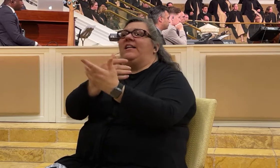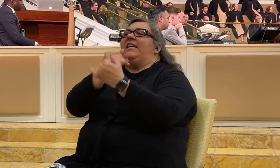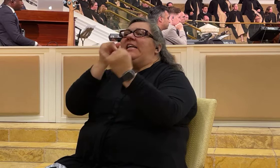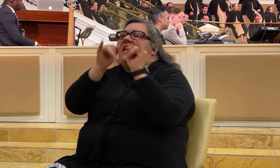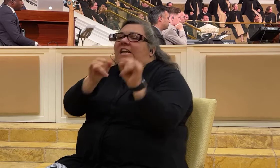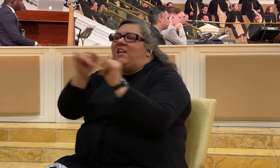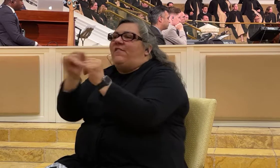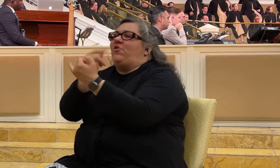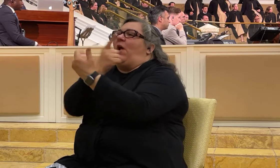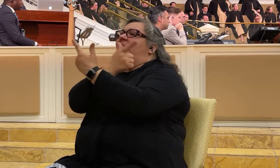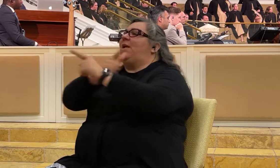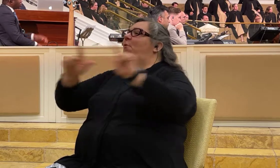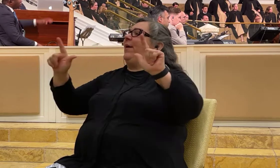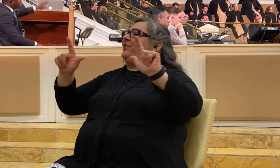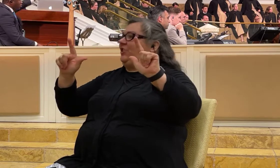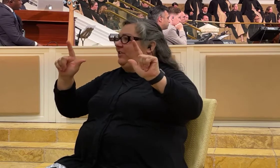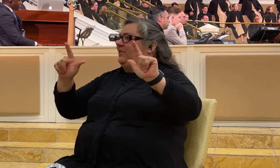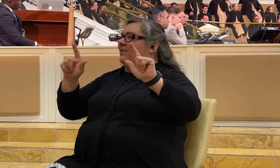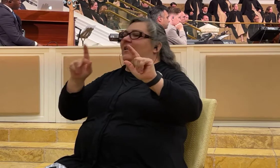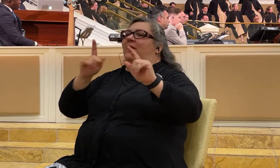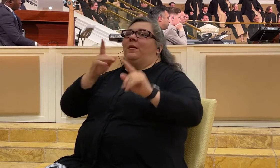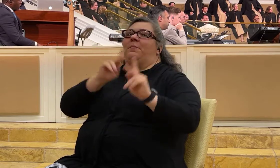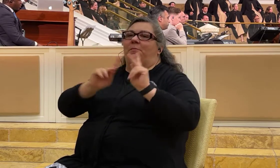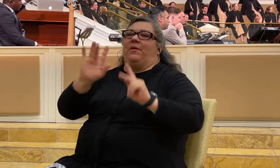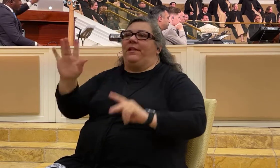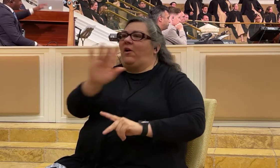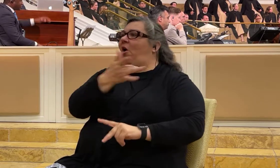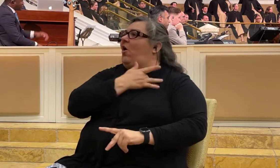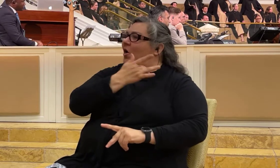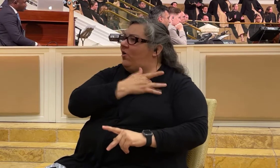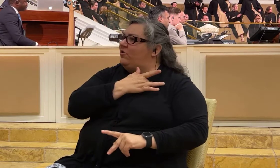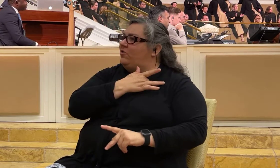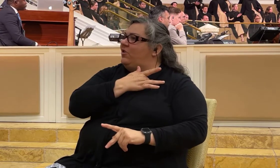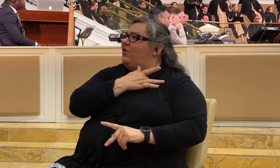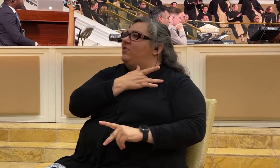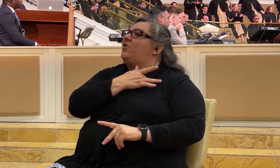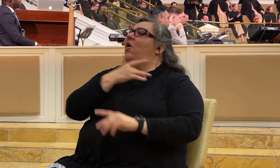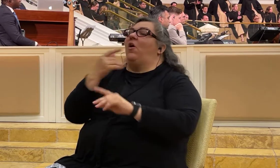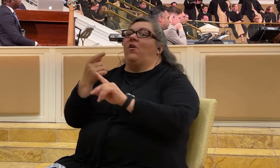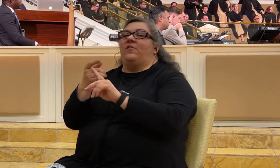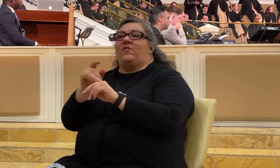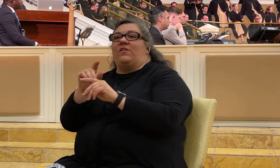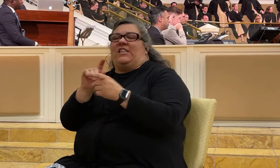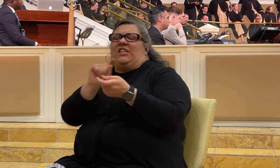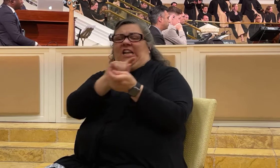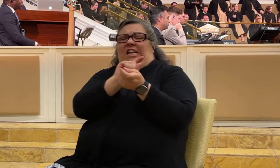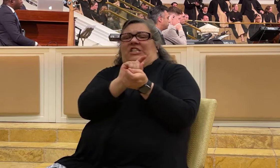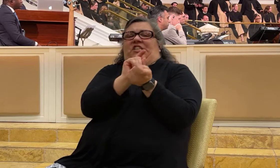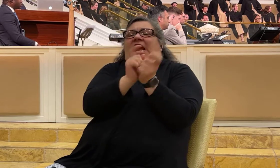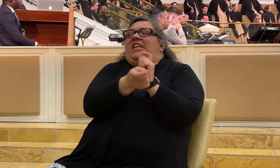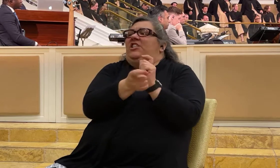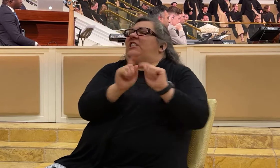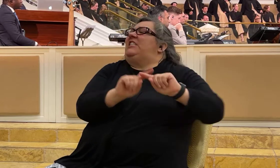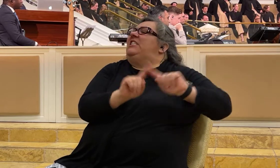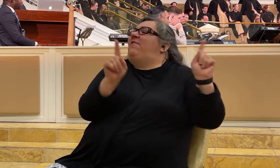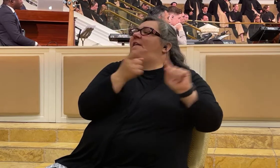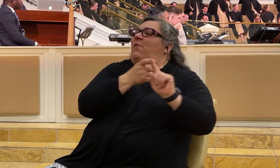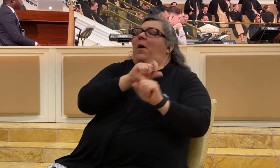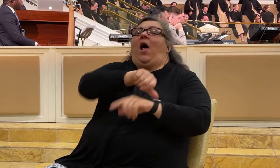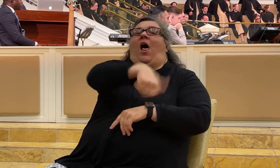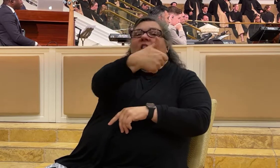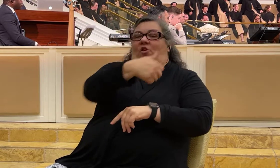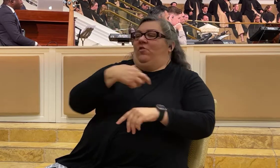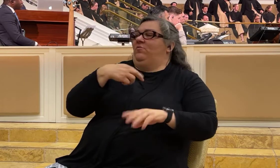individually in the hearts of men and women. And so this is my question to other teachings. And